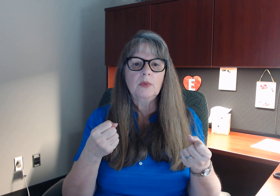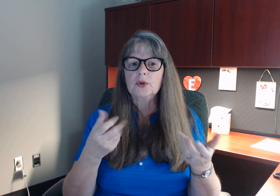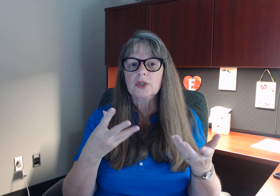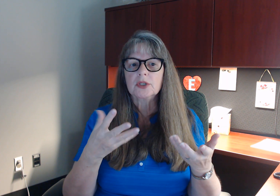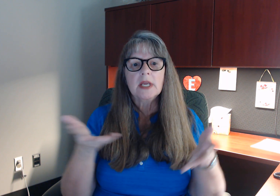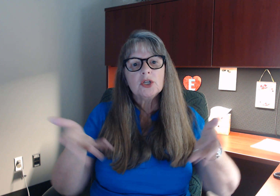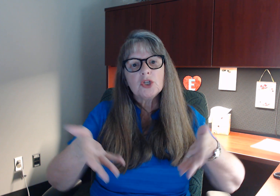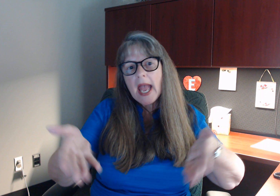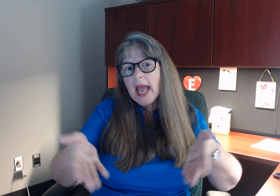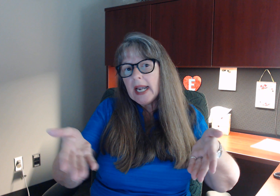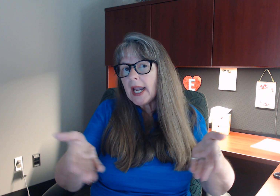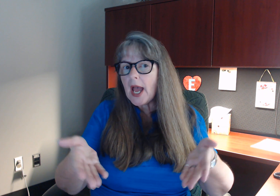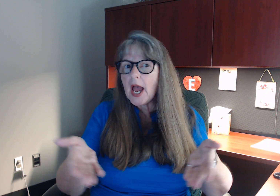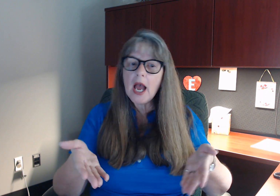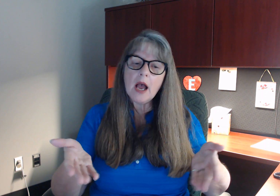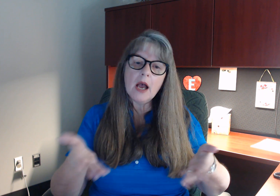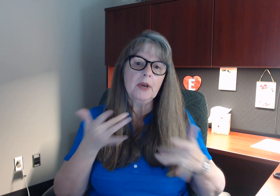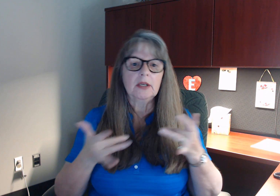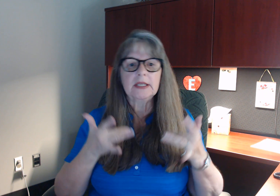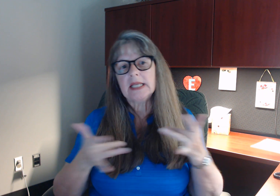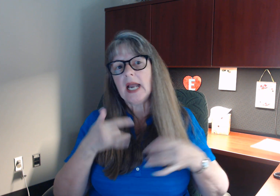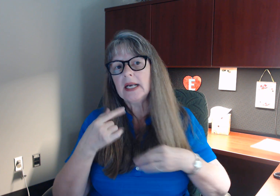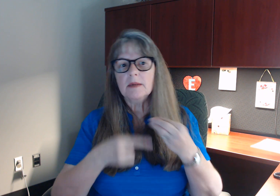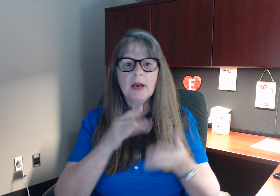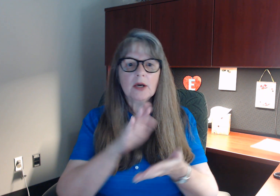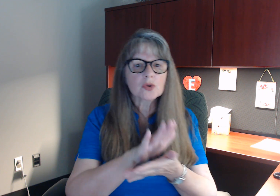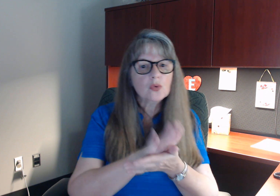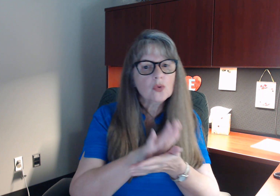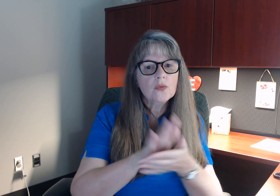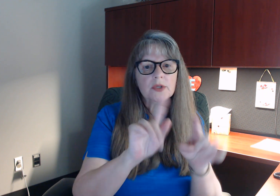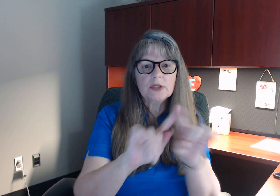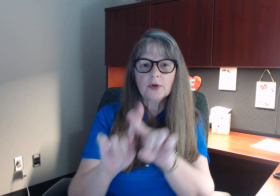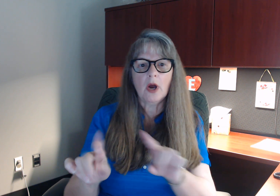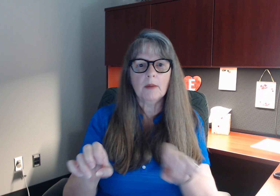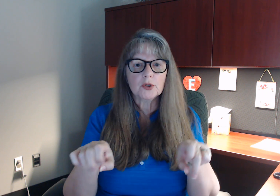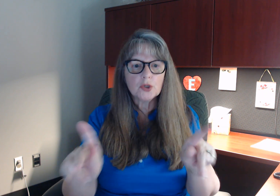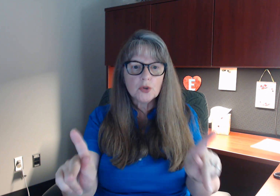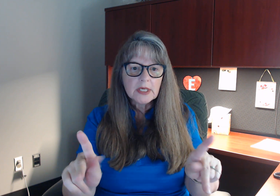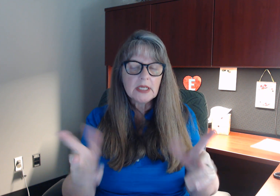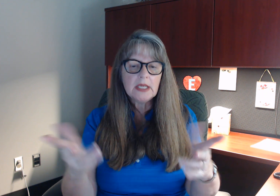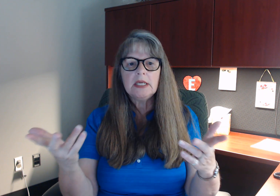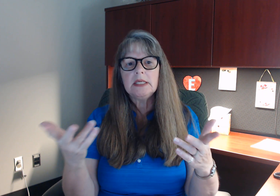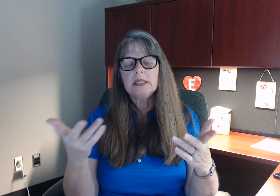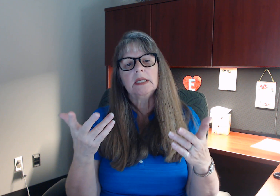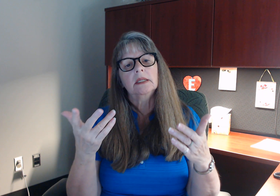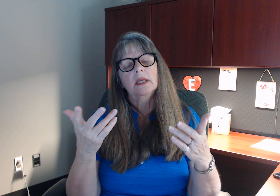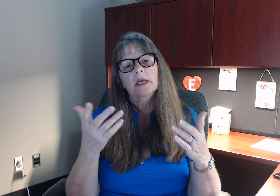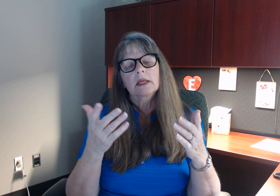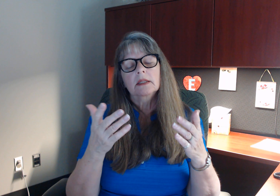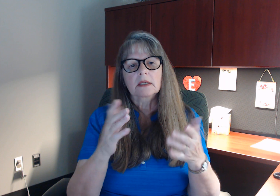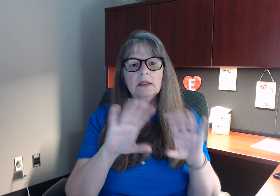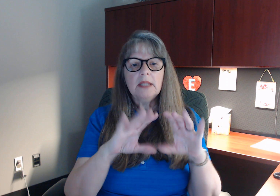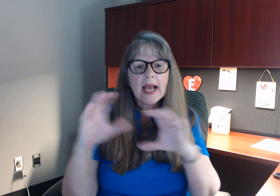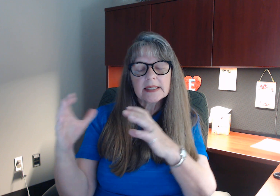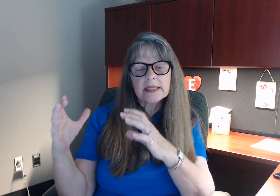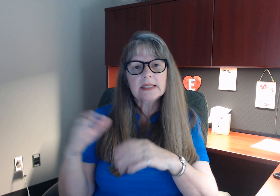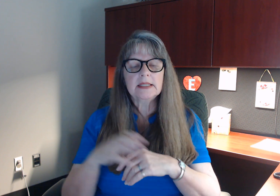just chatting it up, and I'm excited about school and the different opportunities and the classes